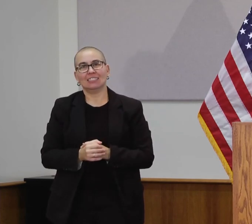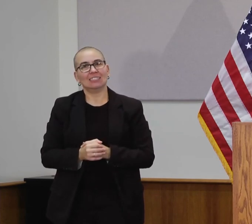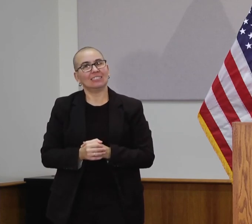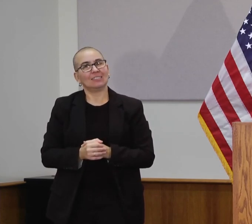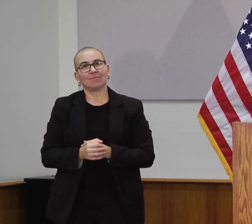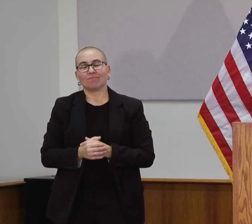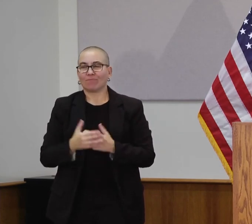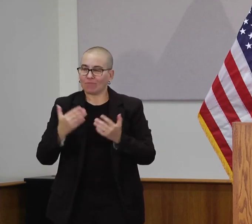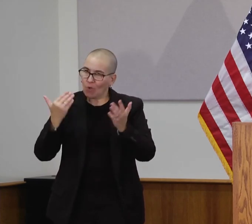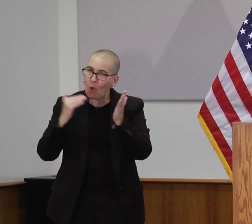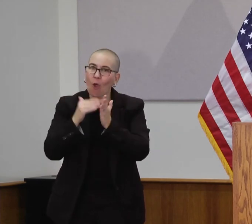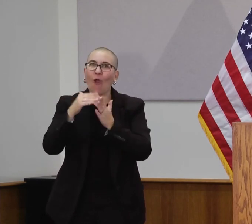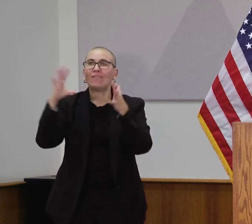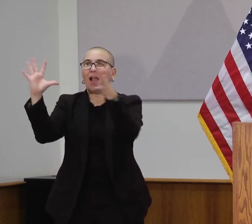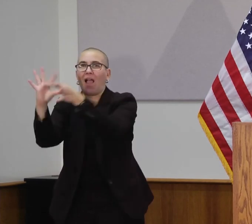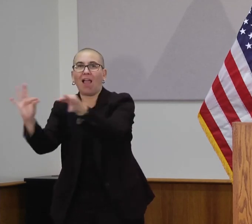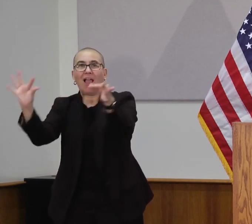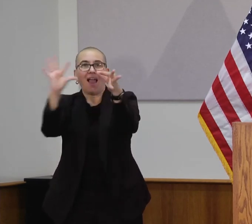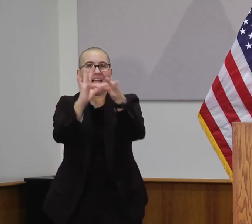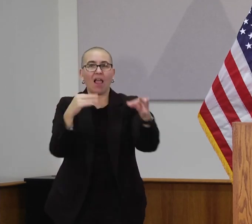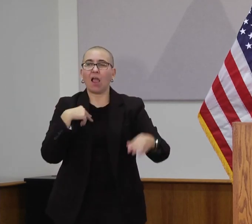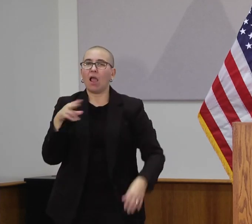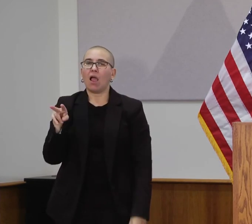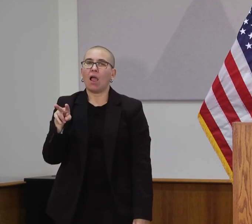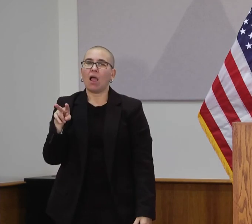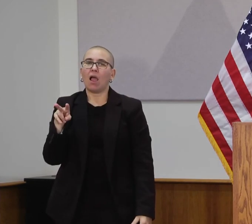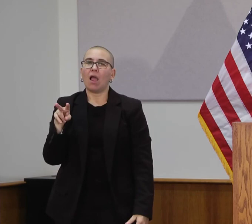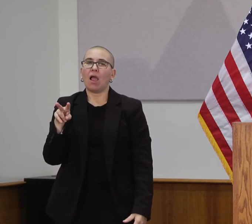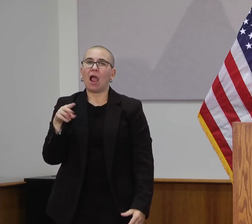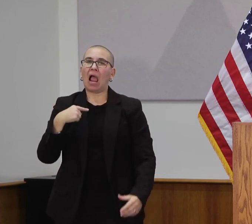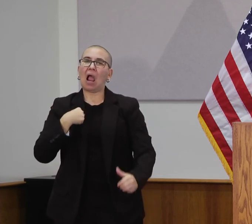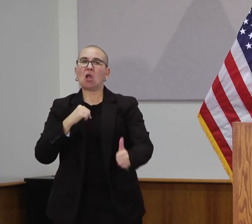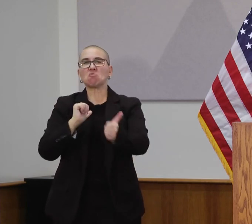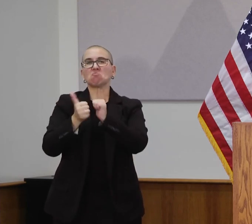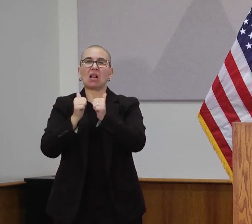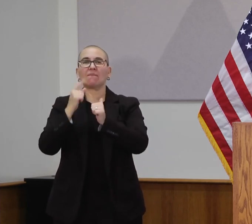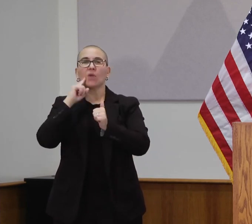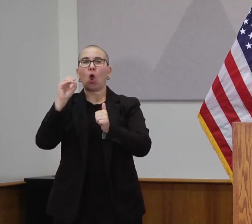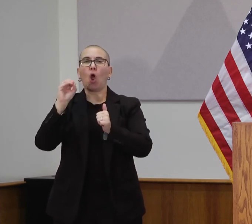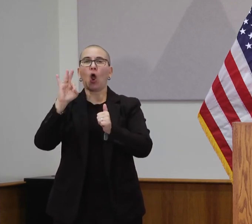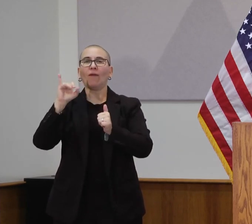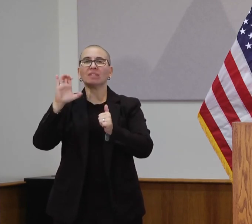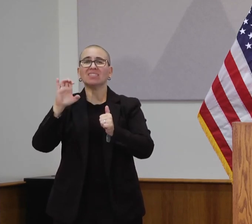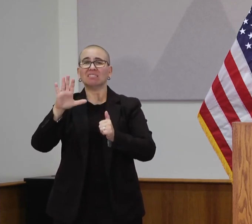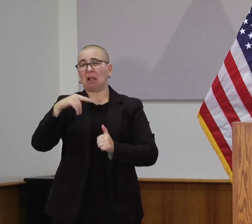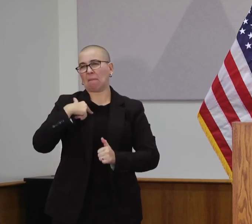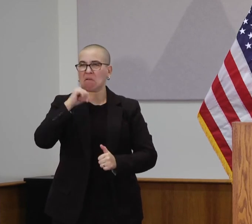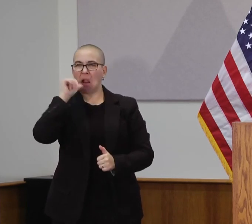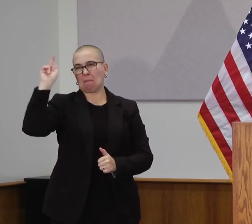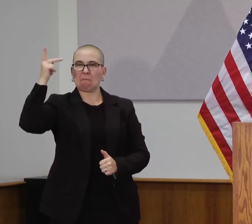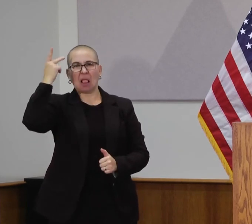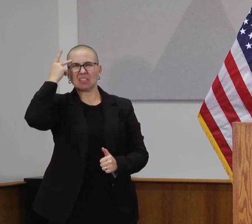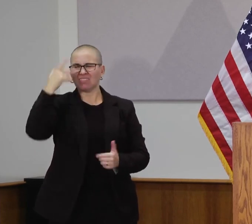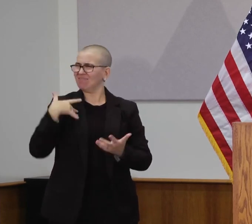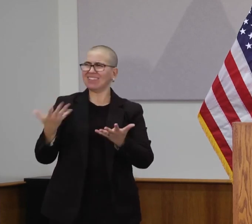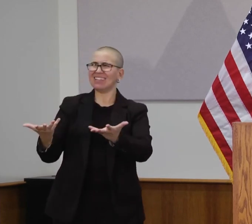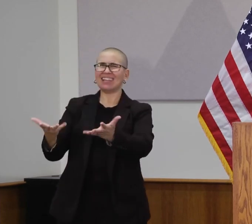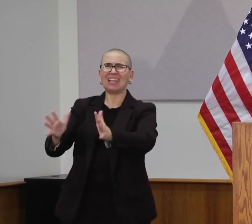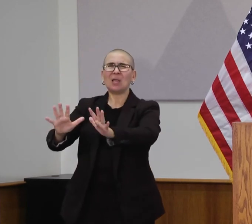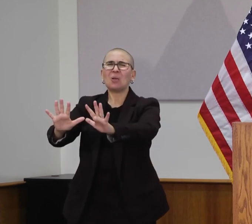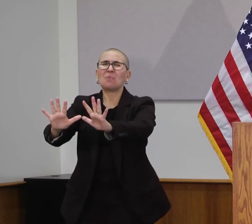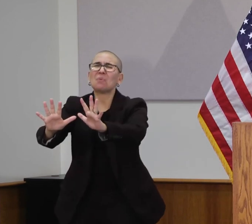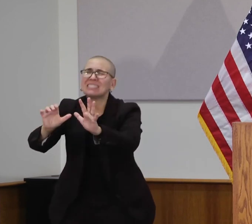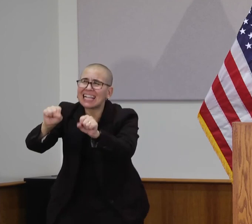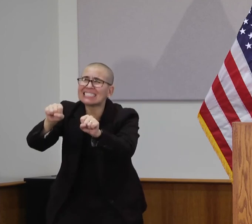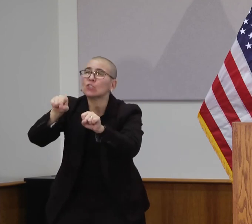say, they're running for office and they say they're not a politician. You are once you get elected. That doesn't necessarily have to be a pejorative, but I think